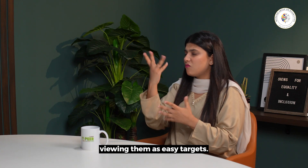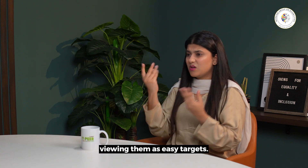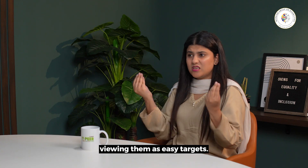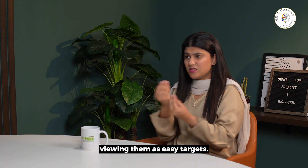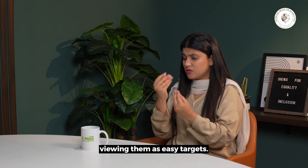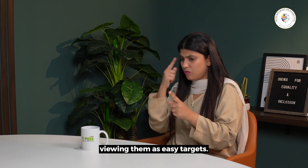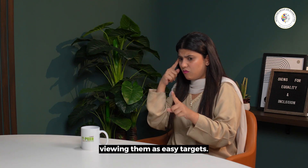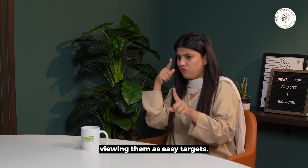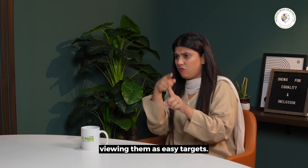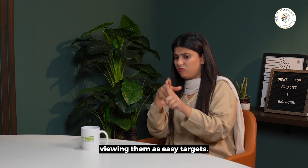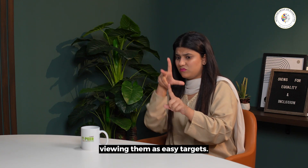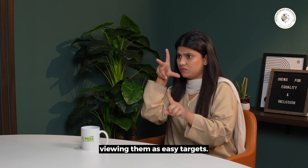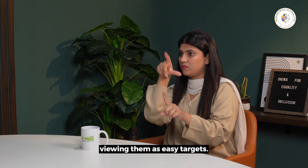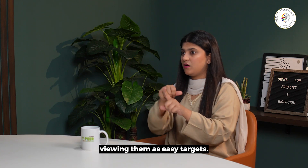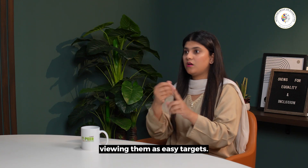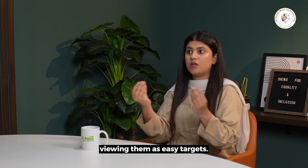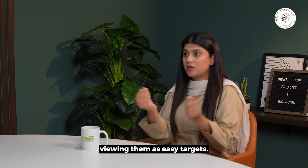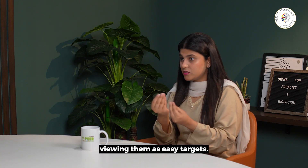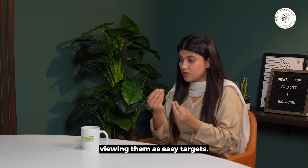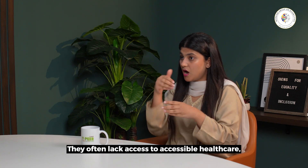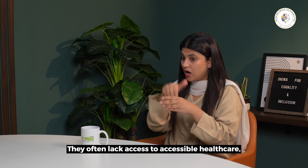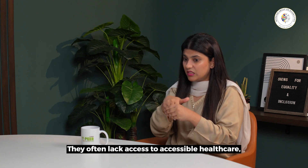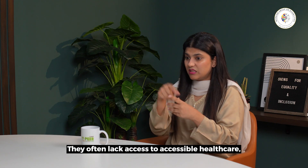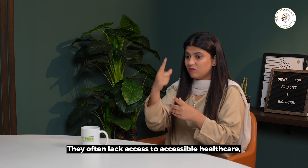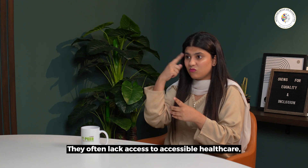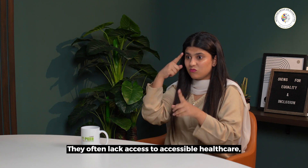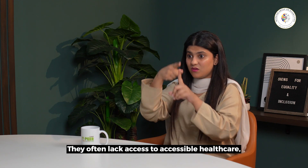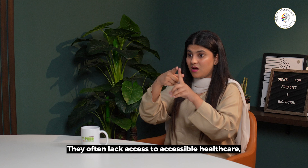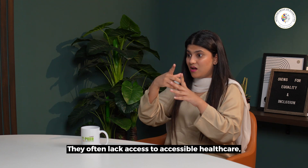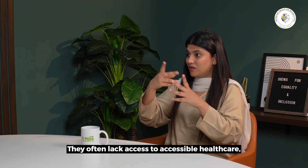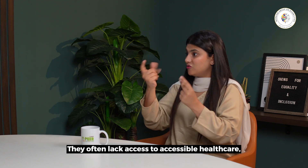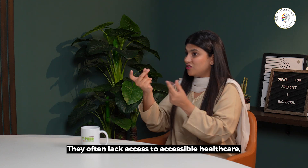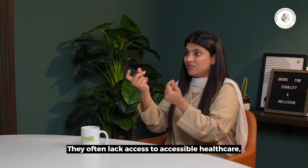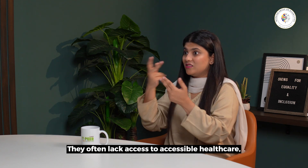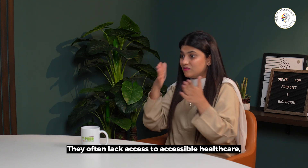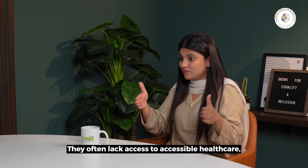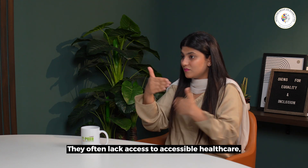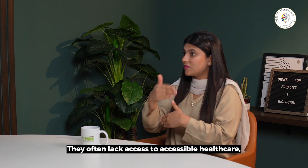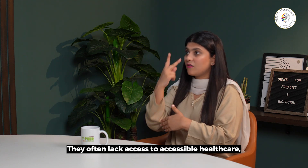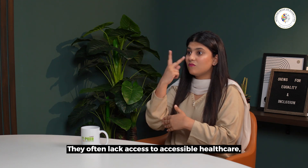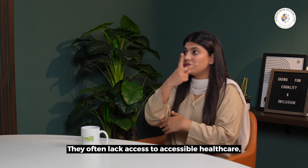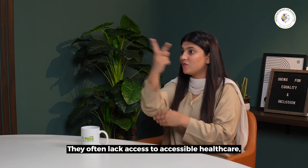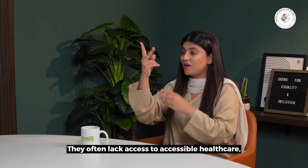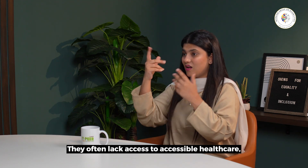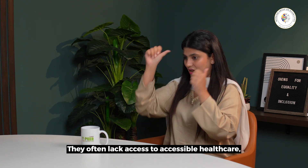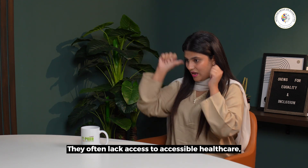as easy targets. They often lack access to